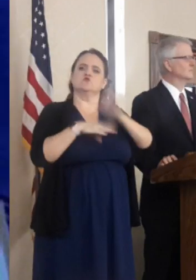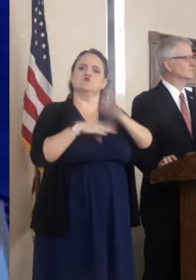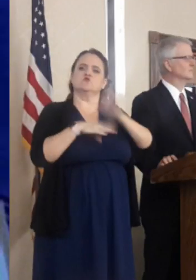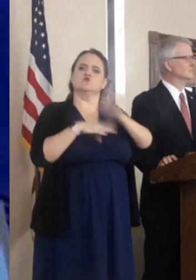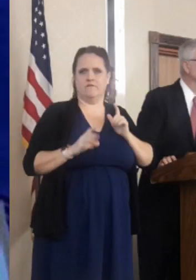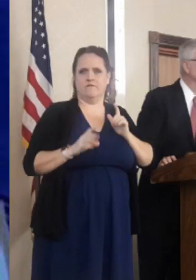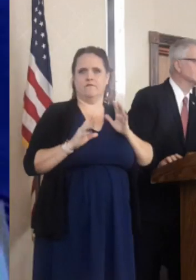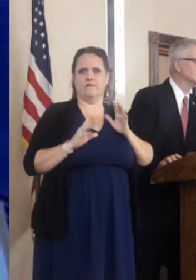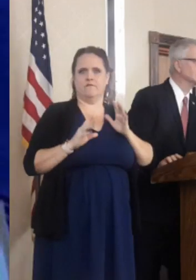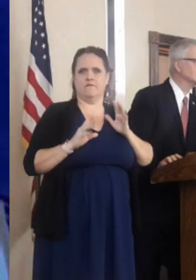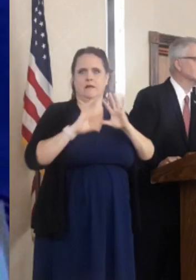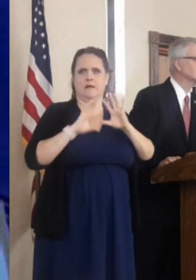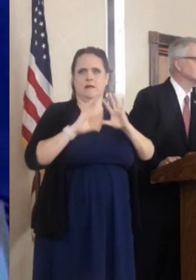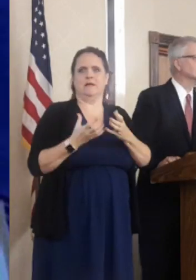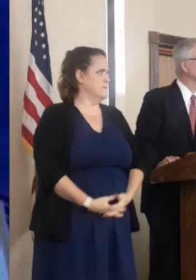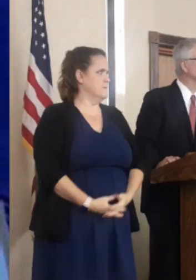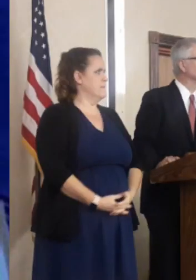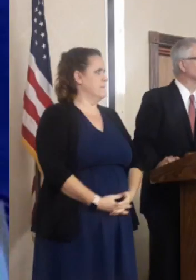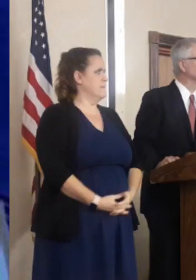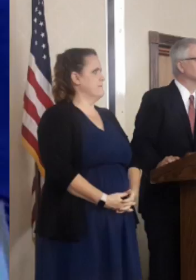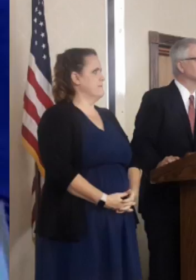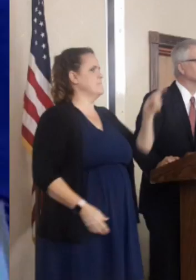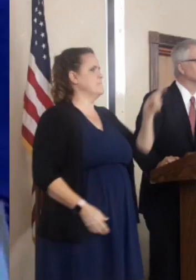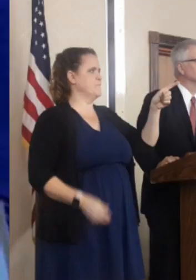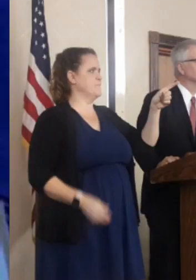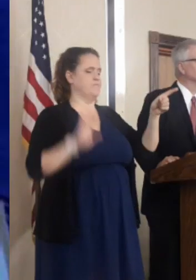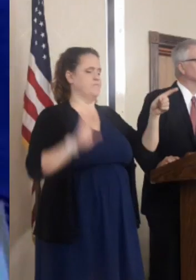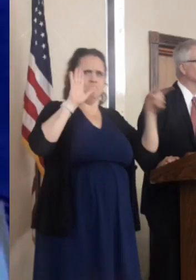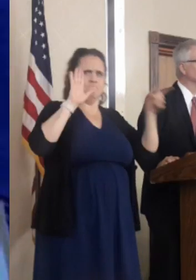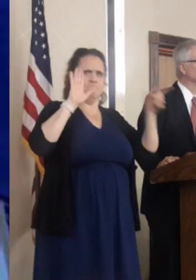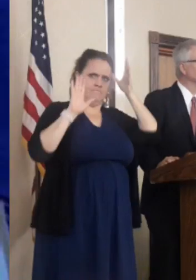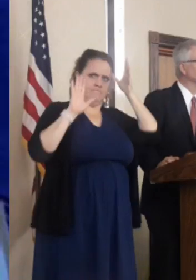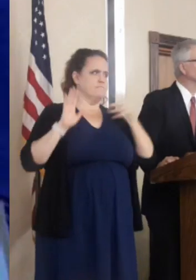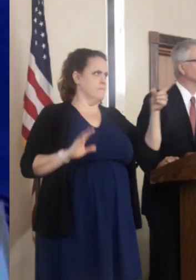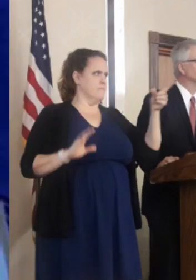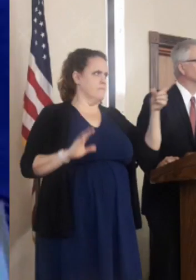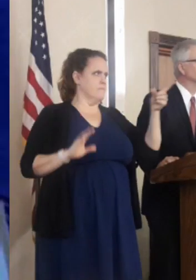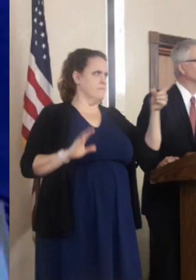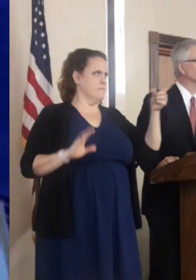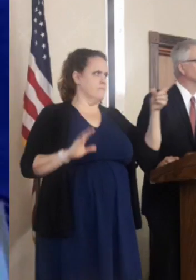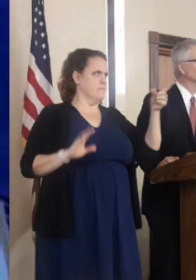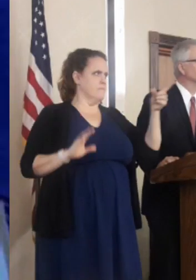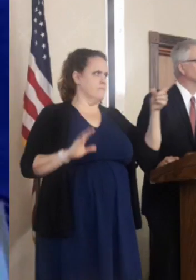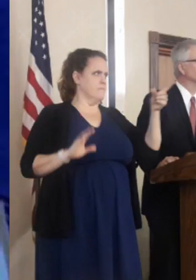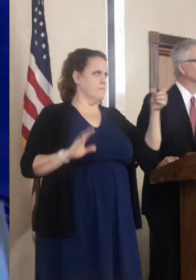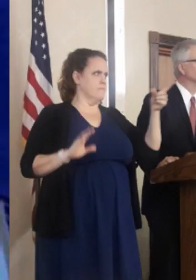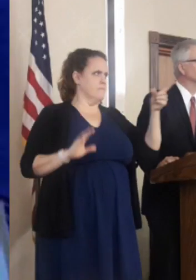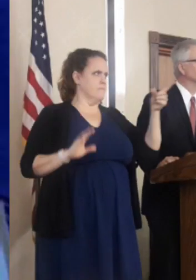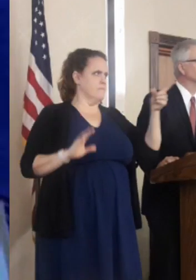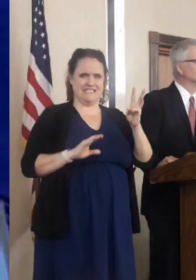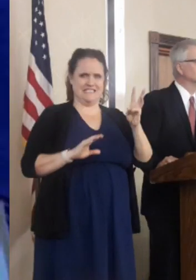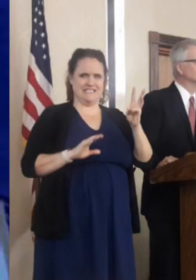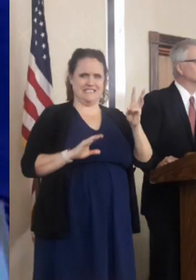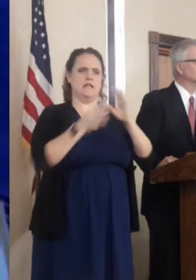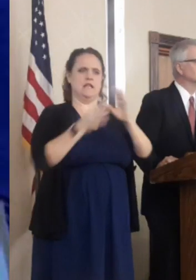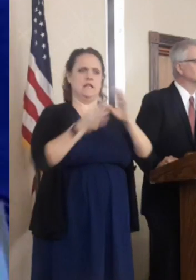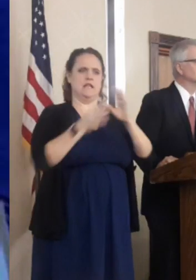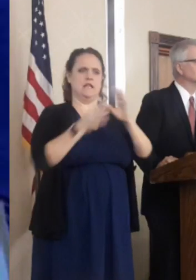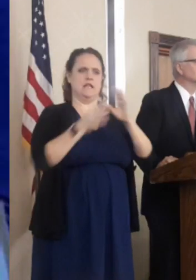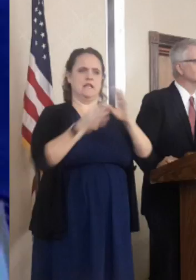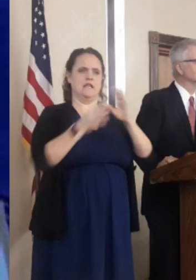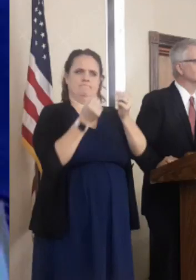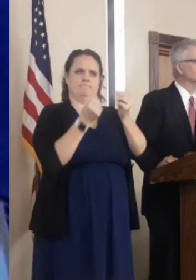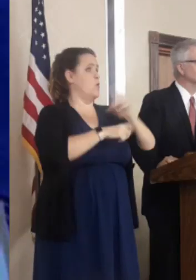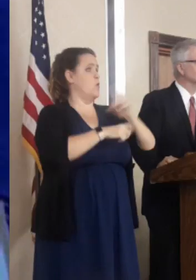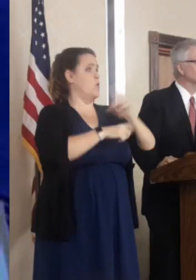Randall Bunning, SD16, talking in favor of the amendment. Okay, I work for a defense contractor. Does that